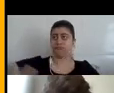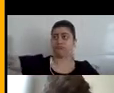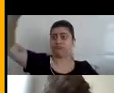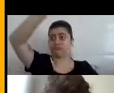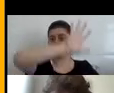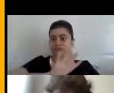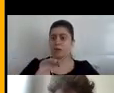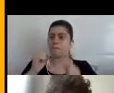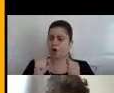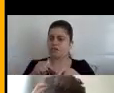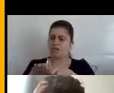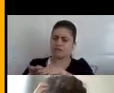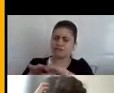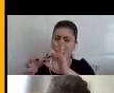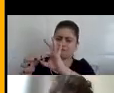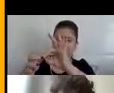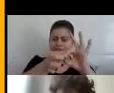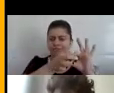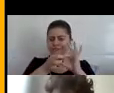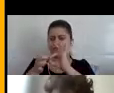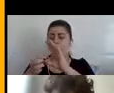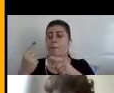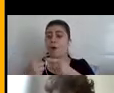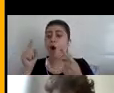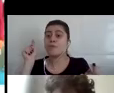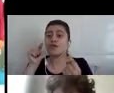on the common goals of the Milan Pact.